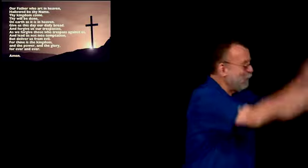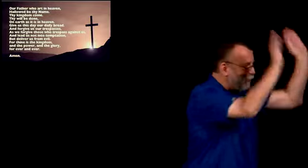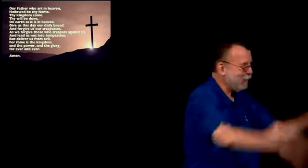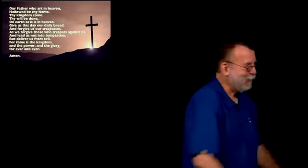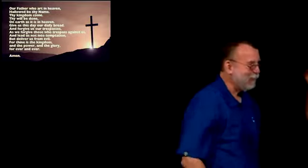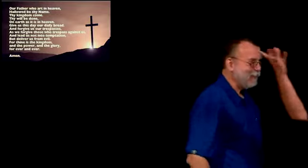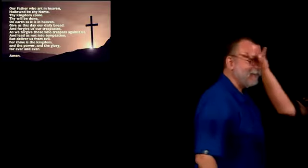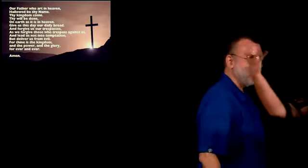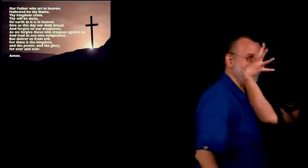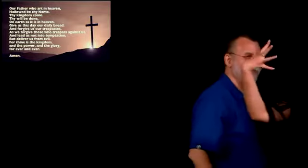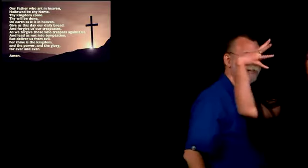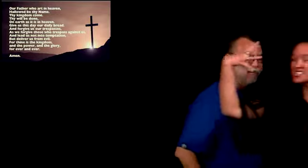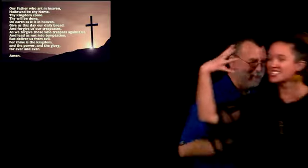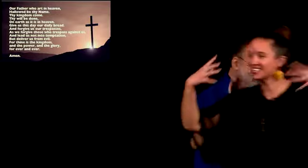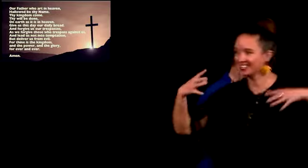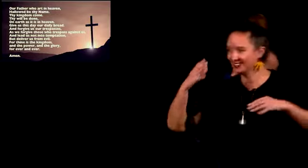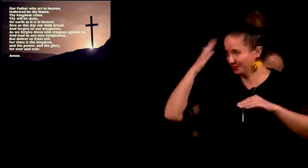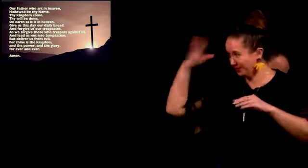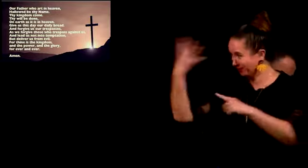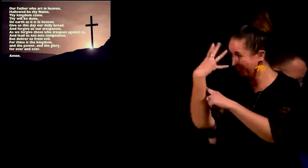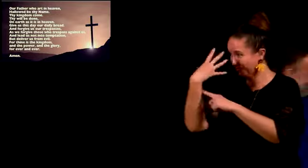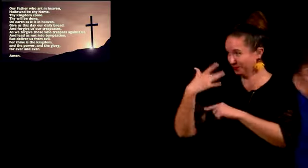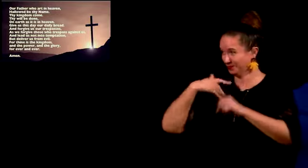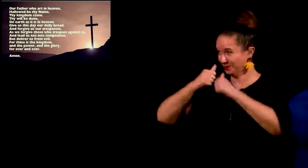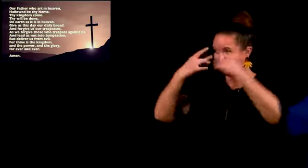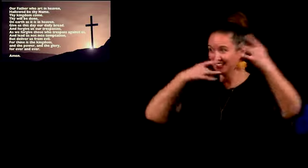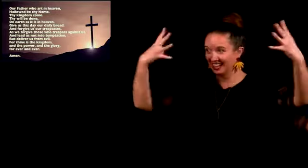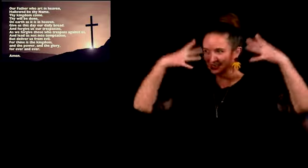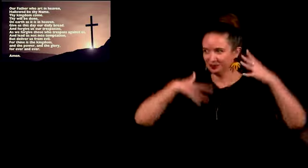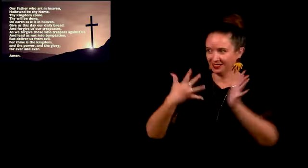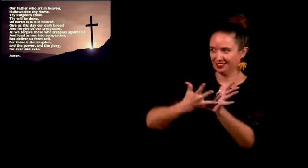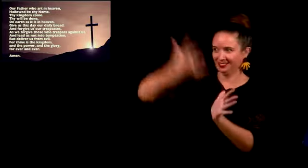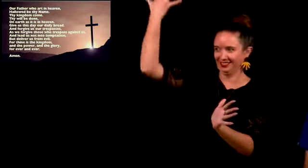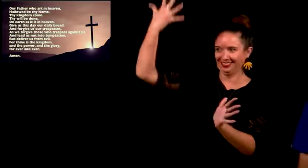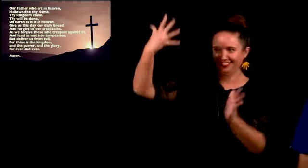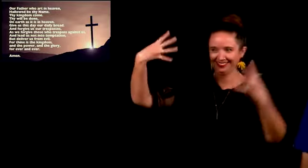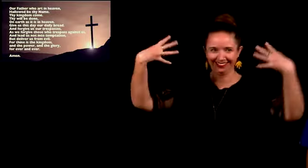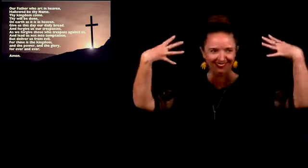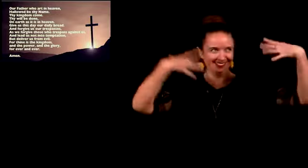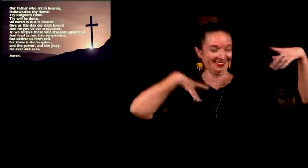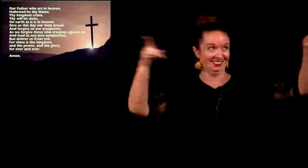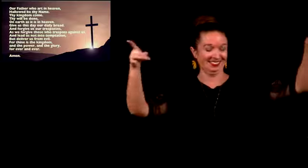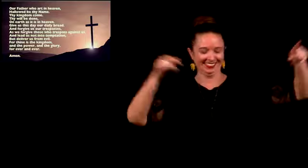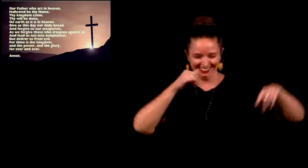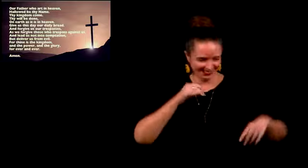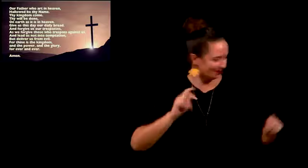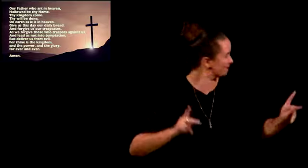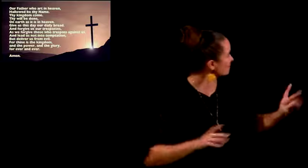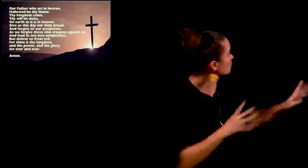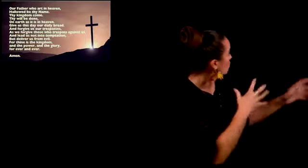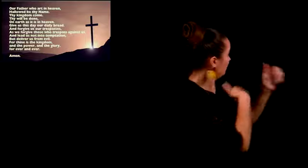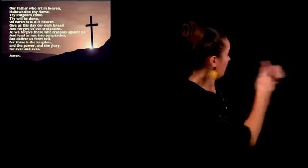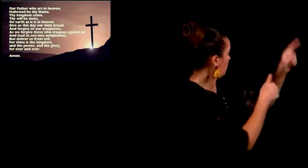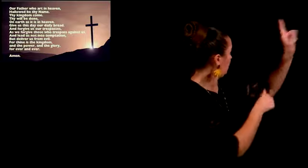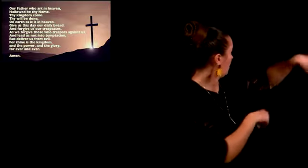Oh, cool you down a little bit. It's super hot. Well, it's hot under all of these lights, you know. All of these lights are just super